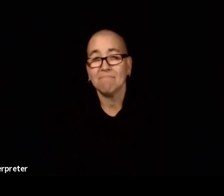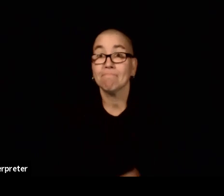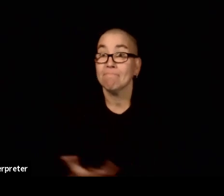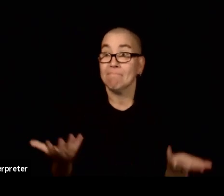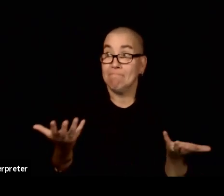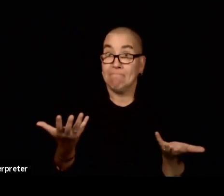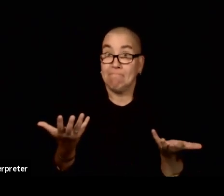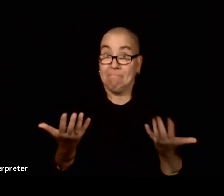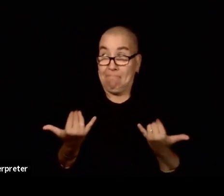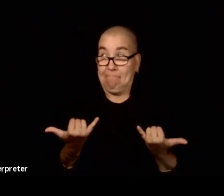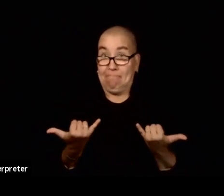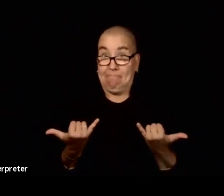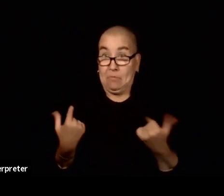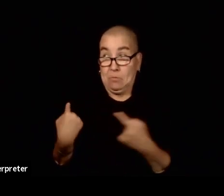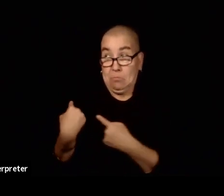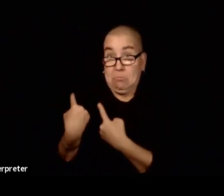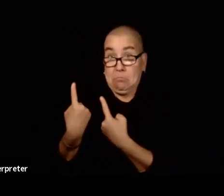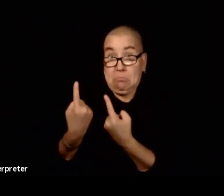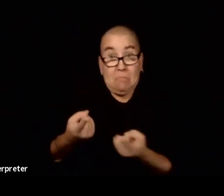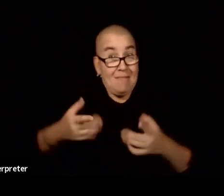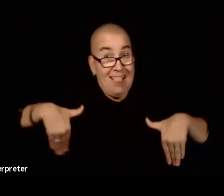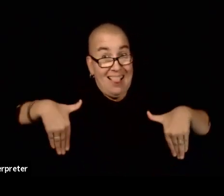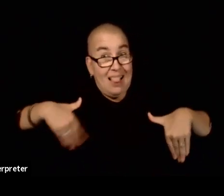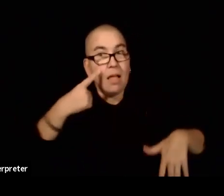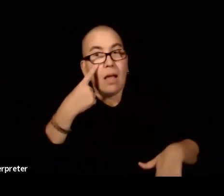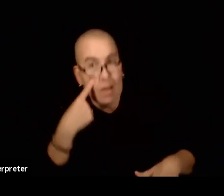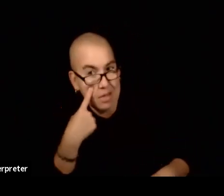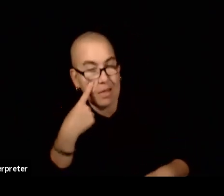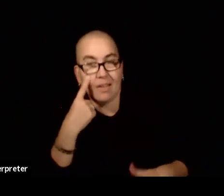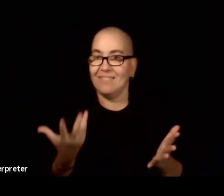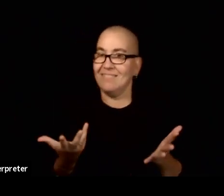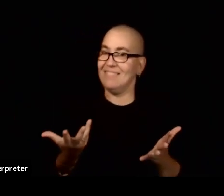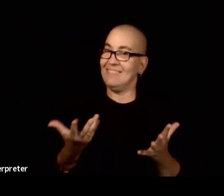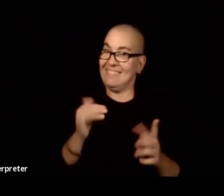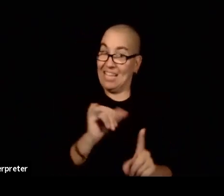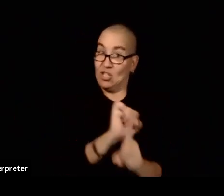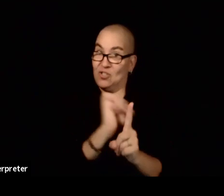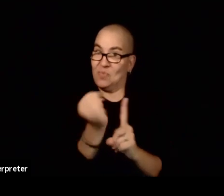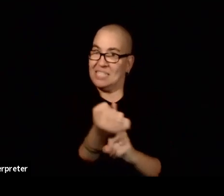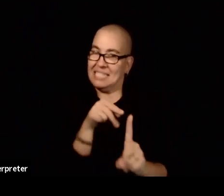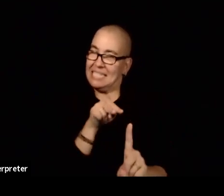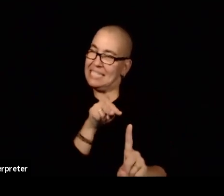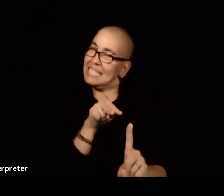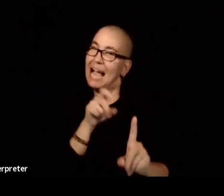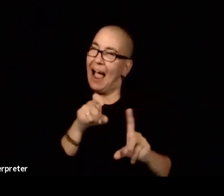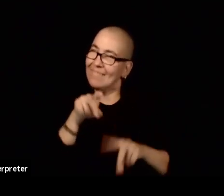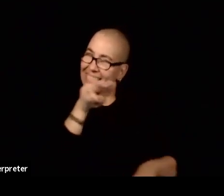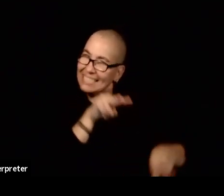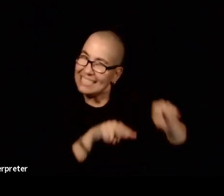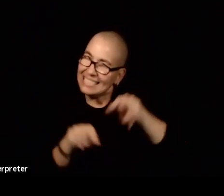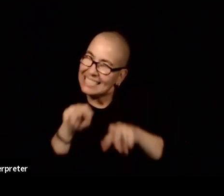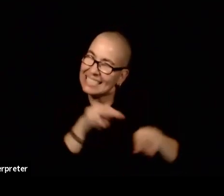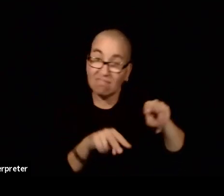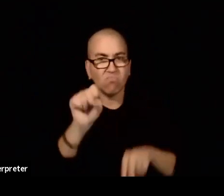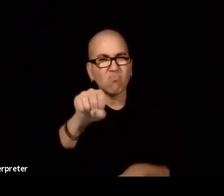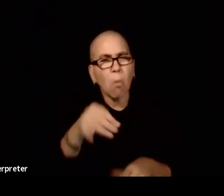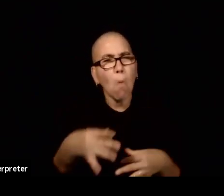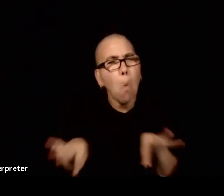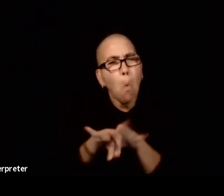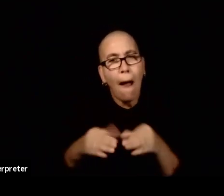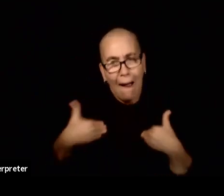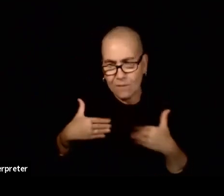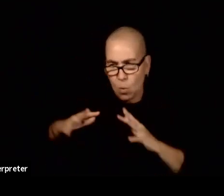So certainly viral load is important, and certainly infectiousness is important, but I think that we've been fortunate that we have